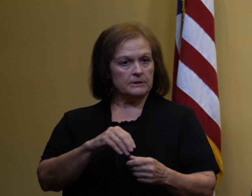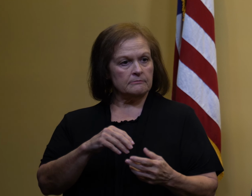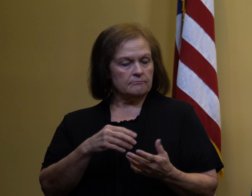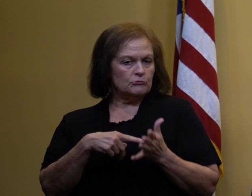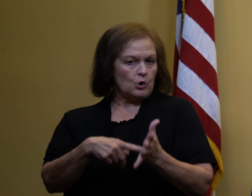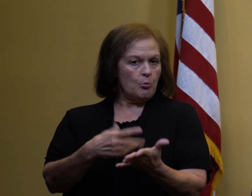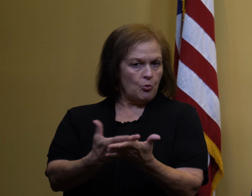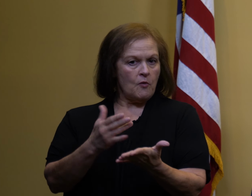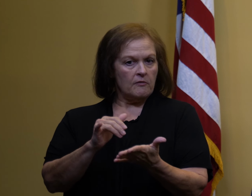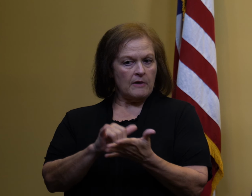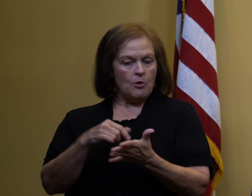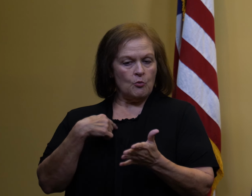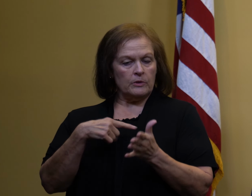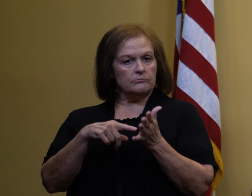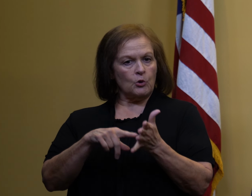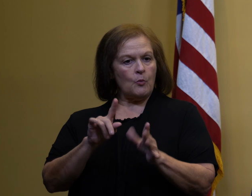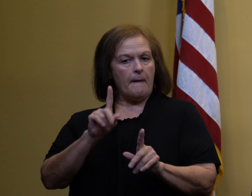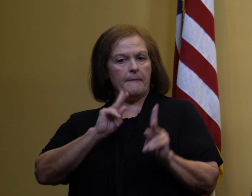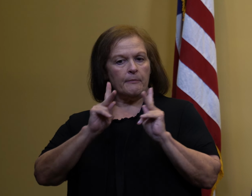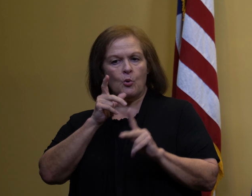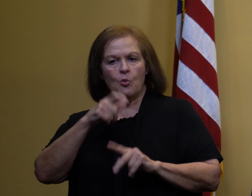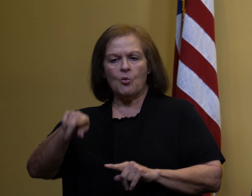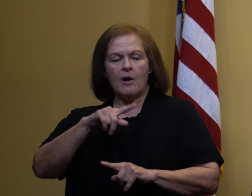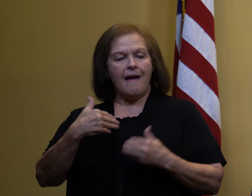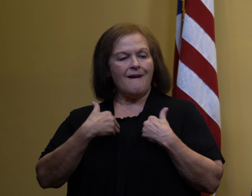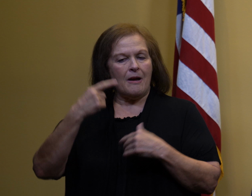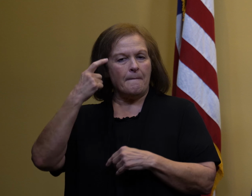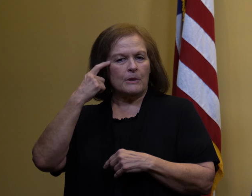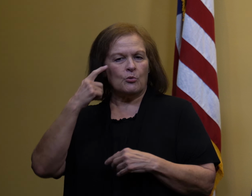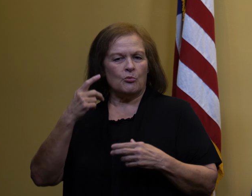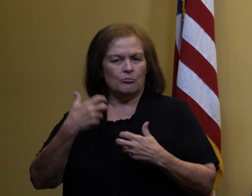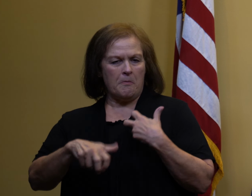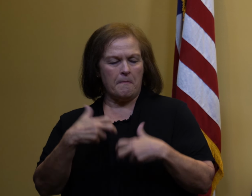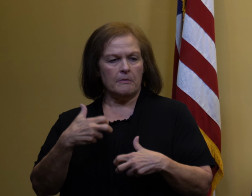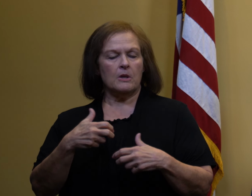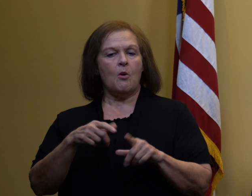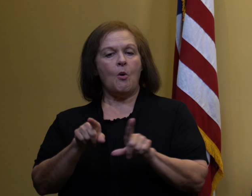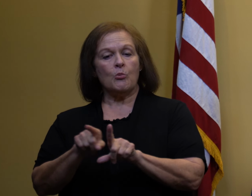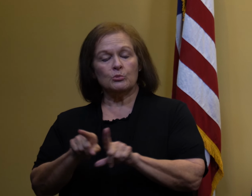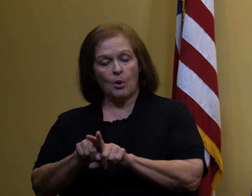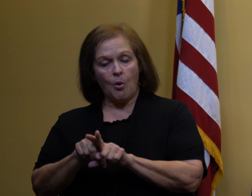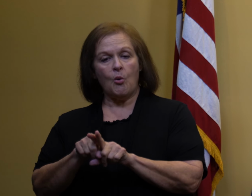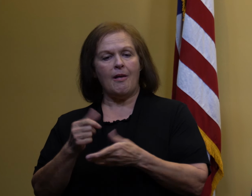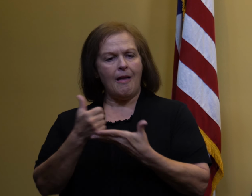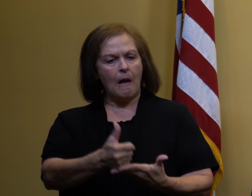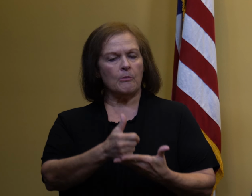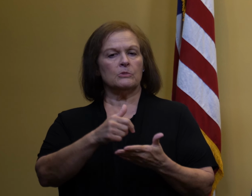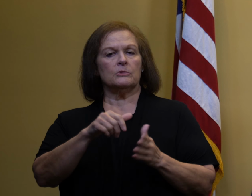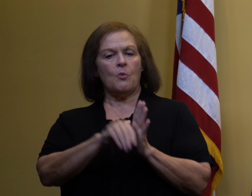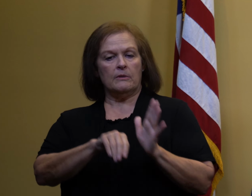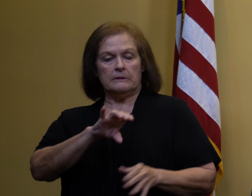where they are, those who are suffering from mental crises, but also lifting the burden off of the New Orleans